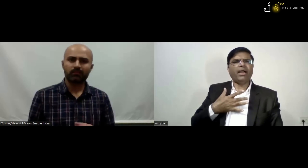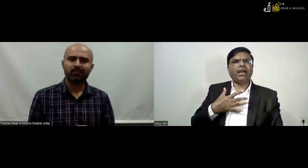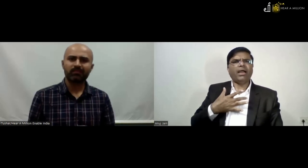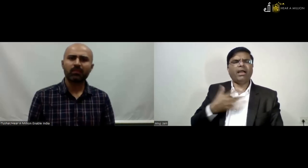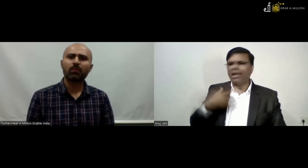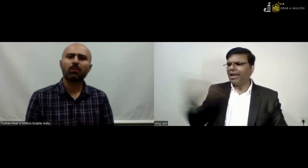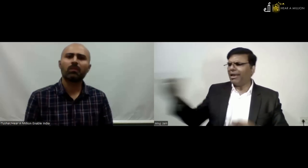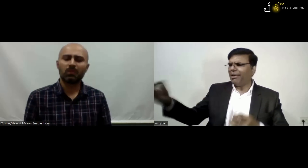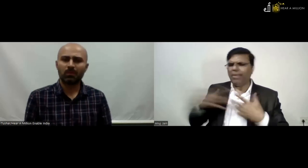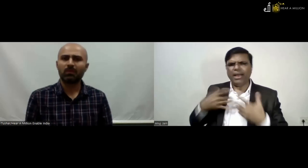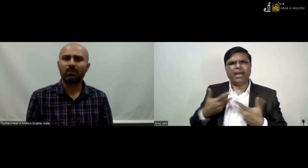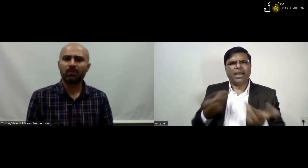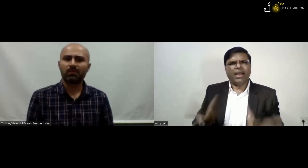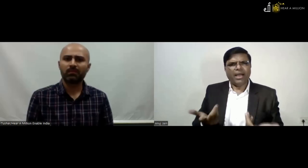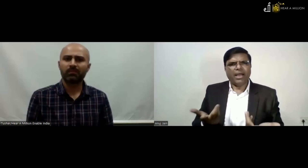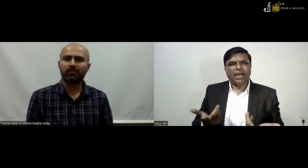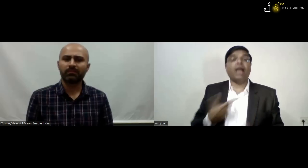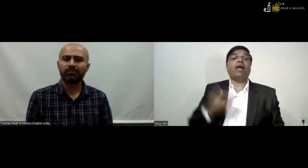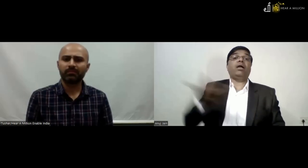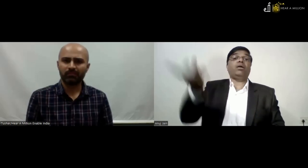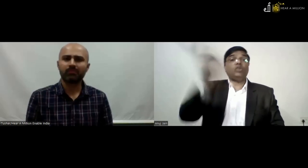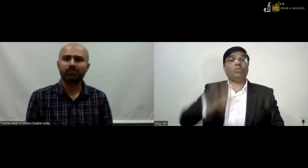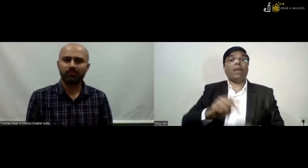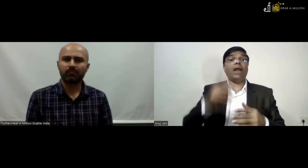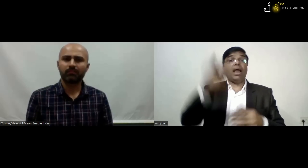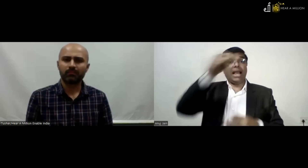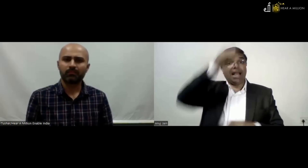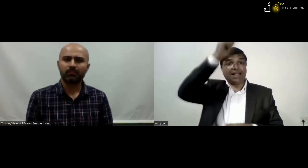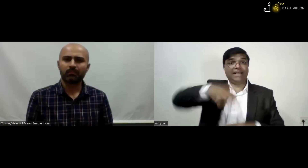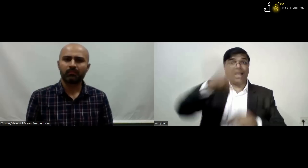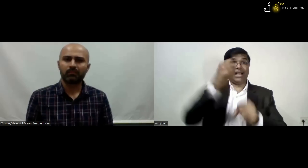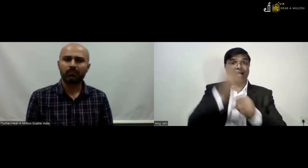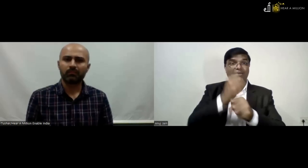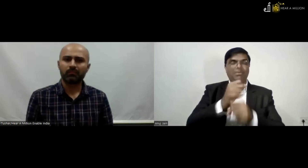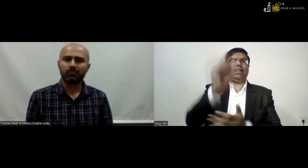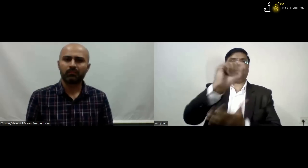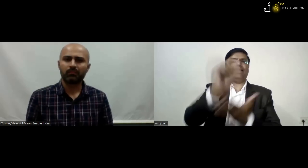close to my place. I applied again. Again, I was rejected.